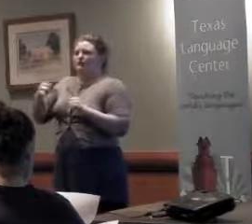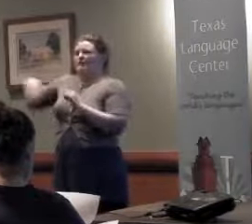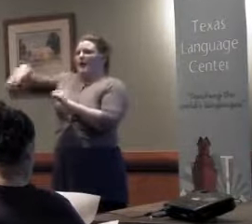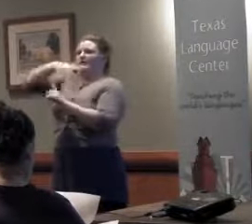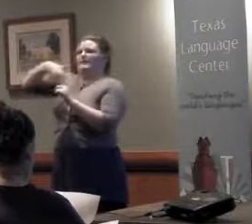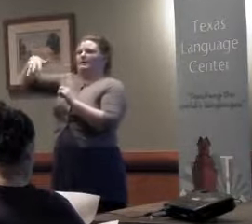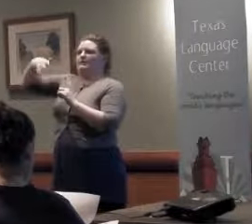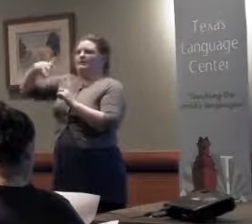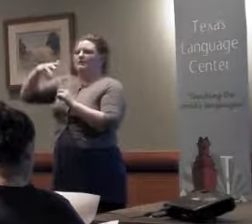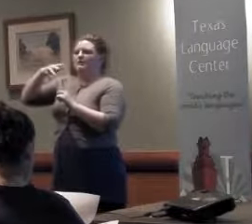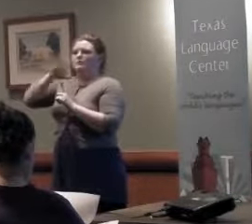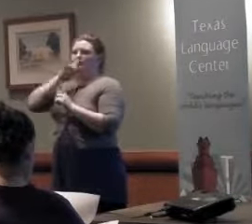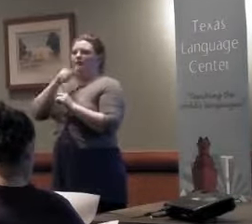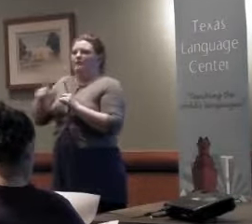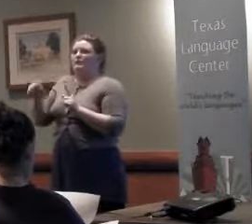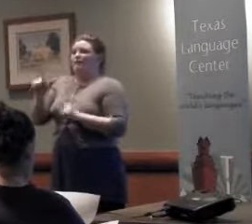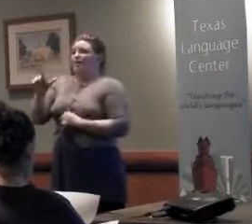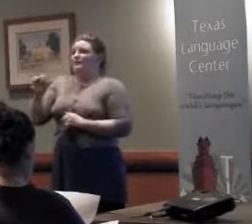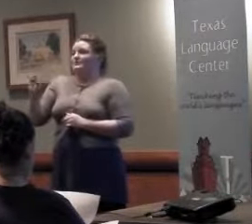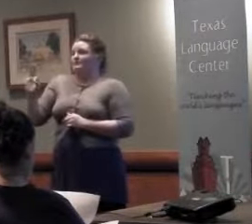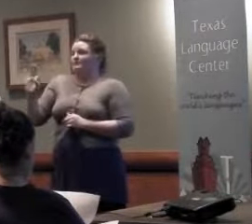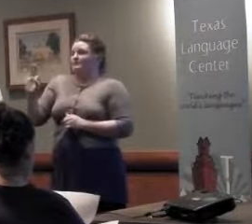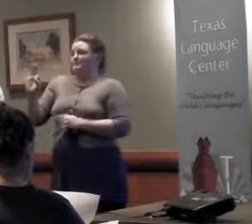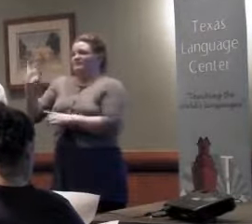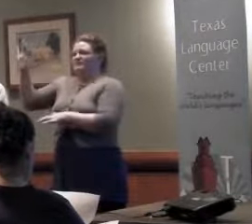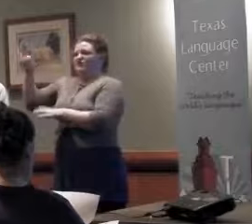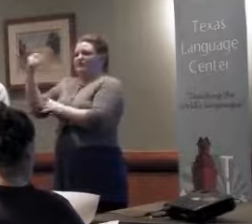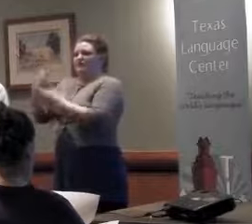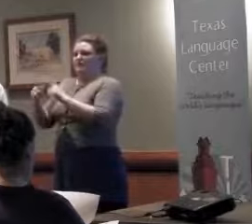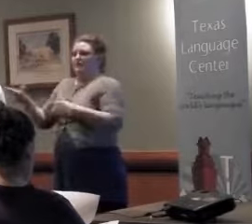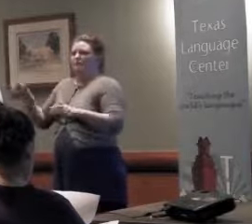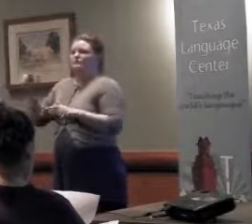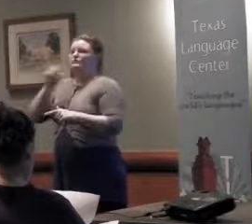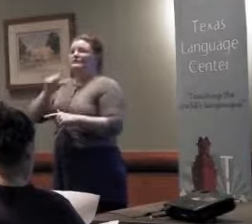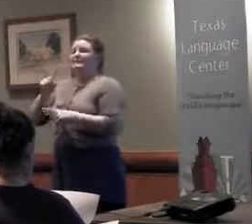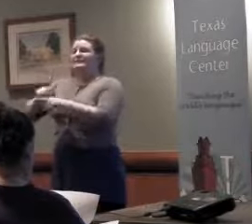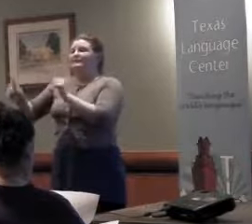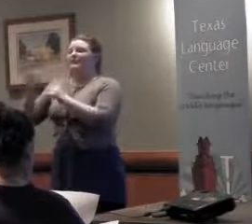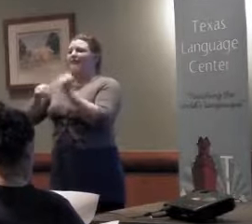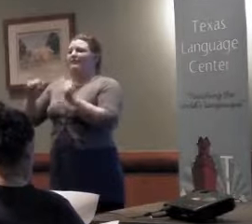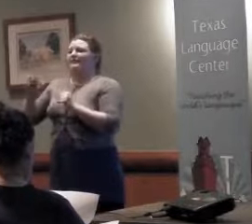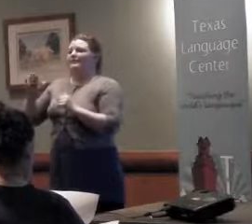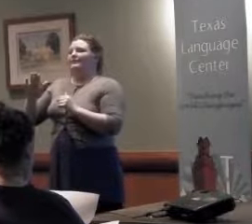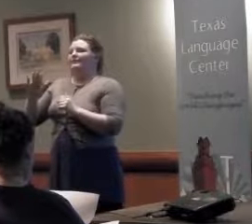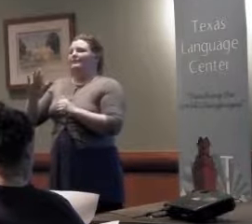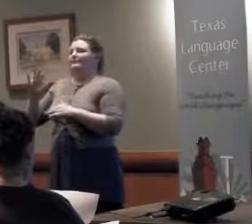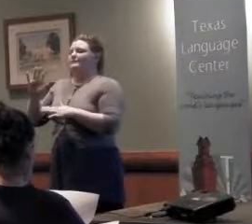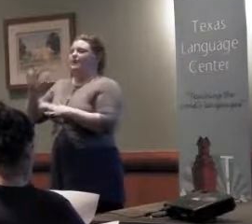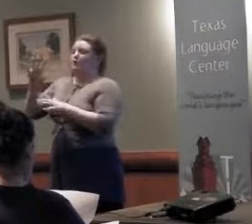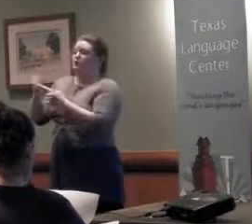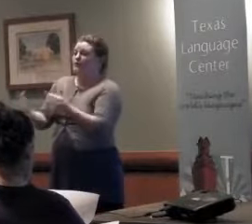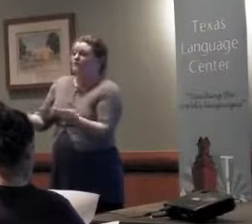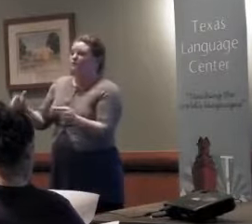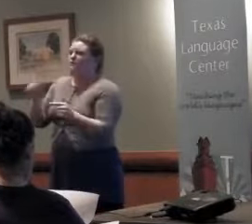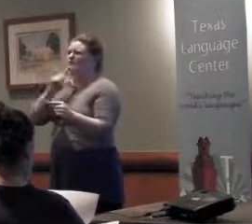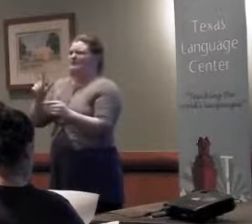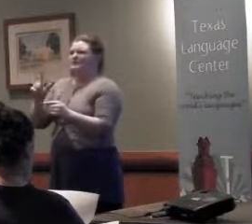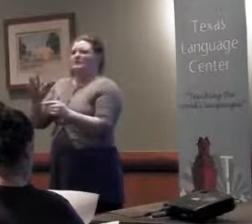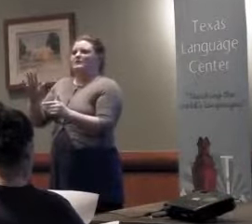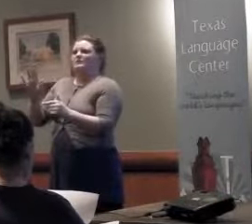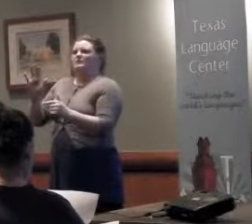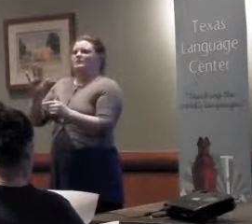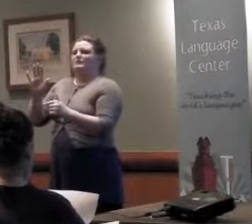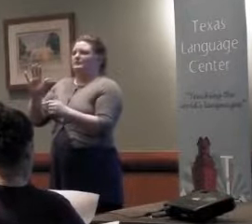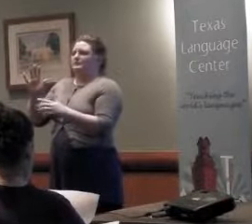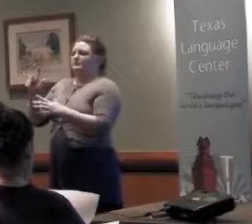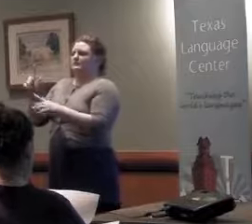spoken languages. So LSF, or French Sign Language, is different from French Sign Language grammar, just as ASL is